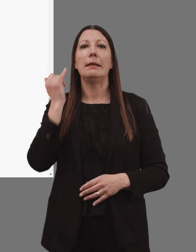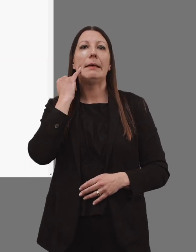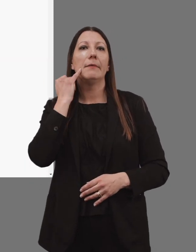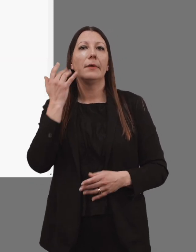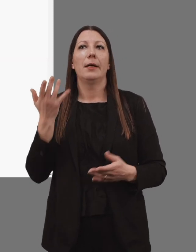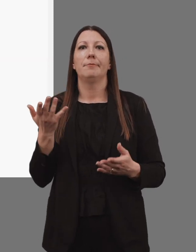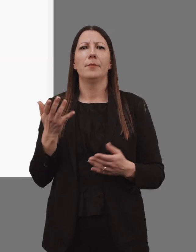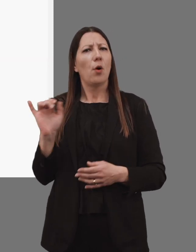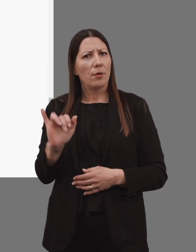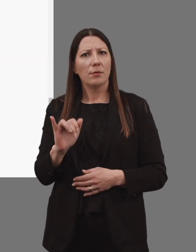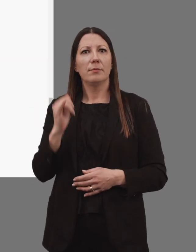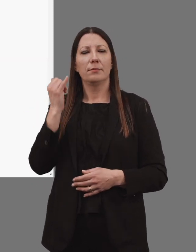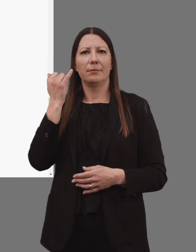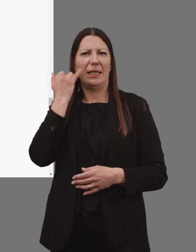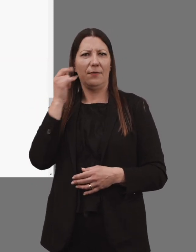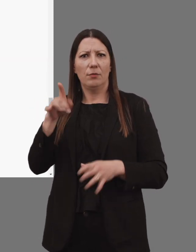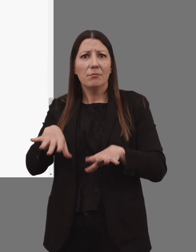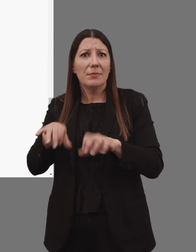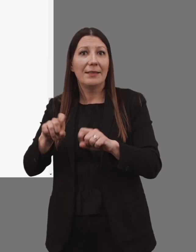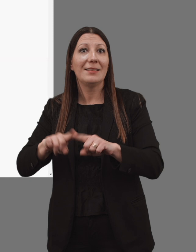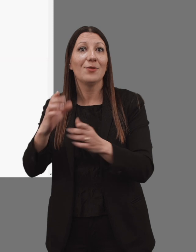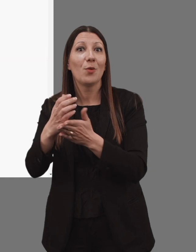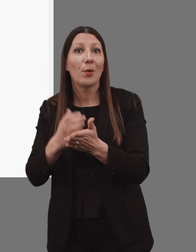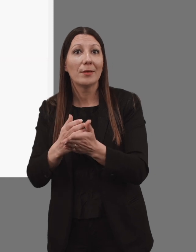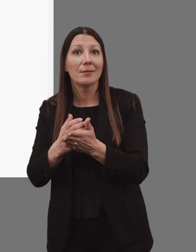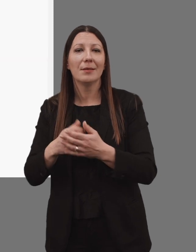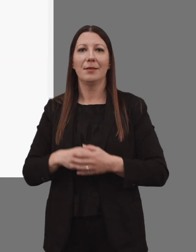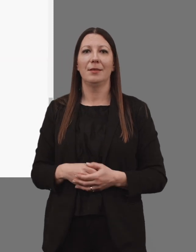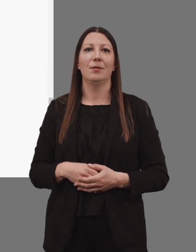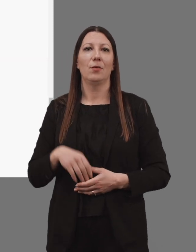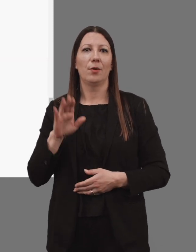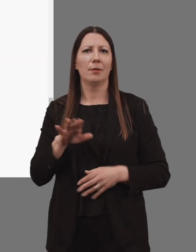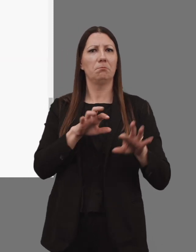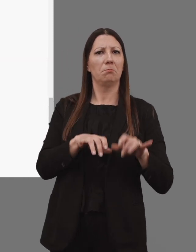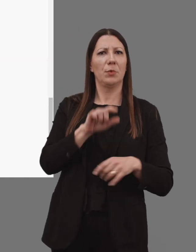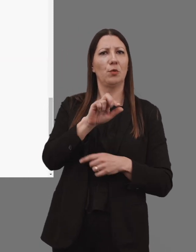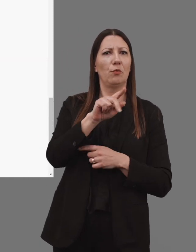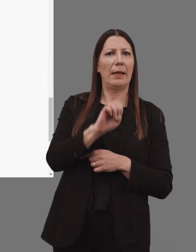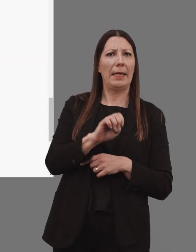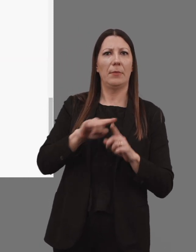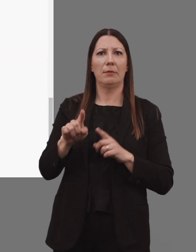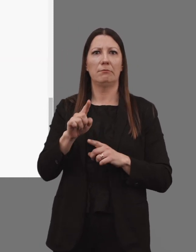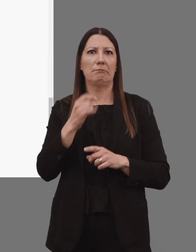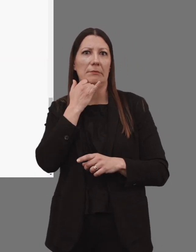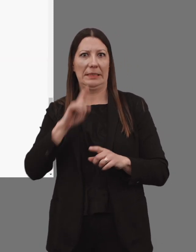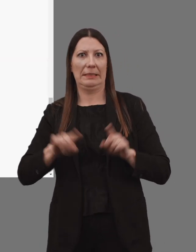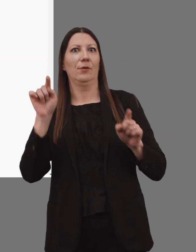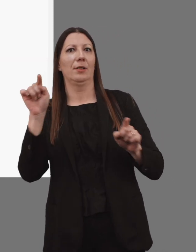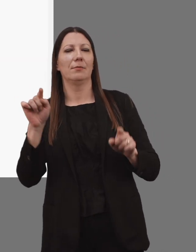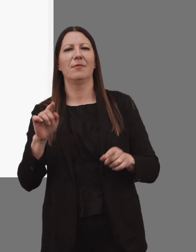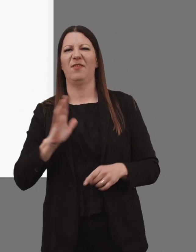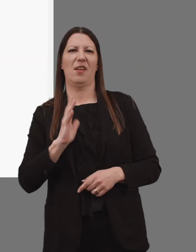know, even if your course changes or the grade you received is different than what you've told us, that's okay. Again, as long as